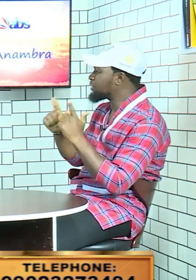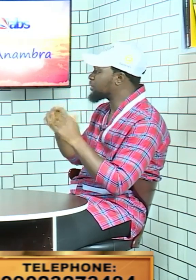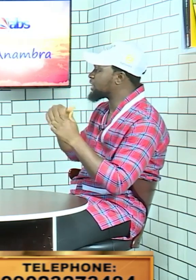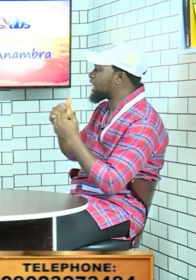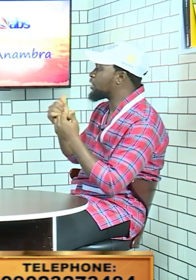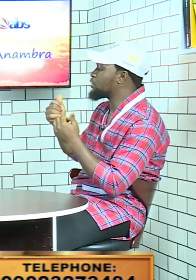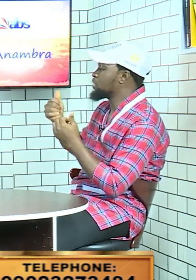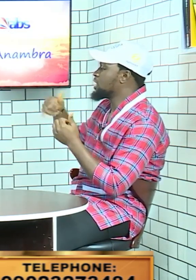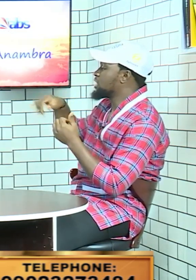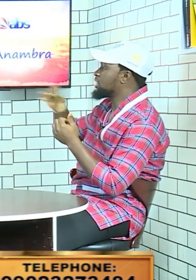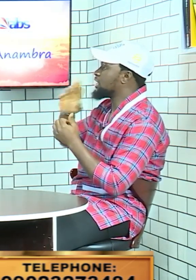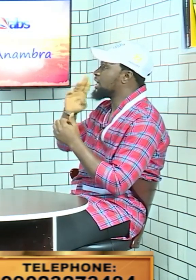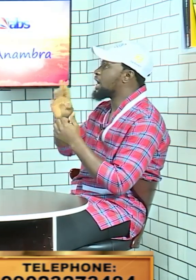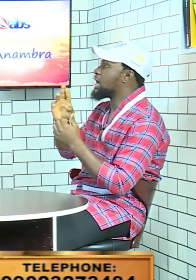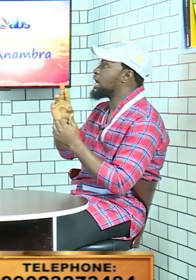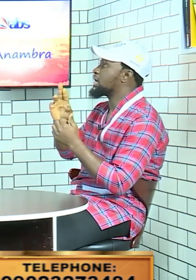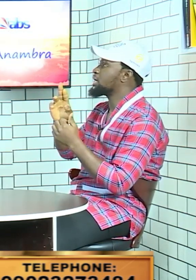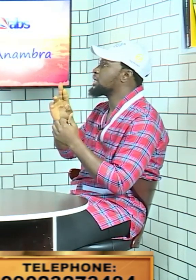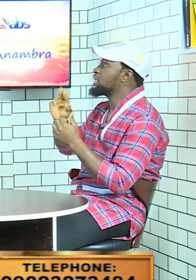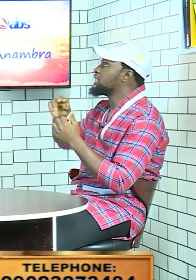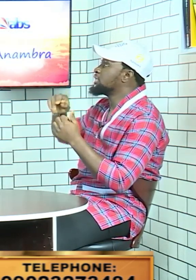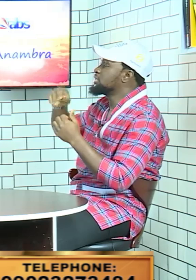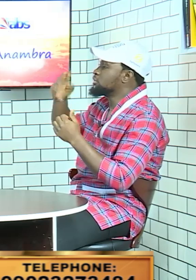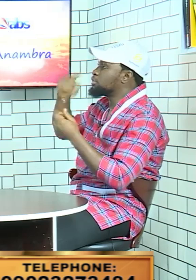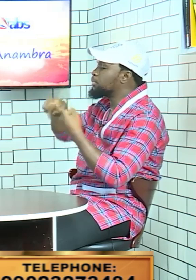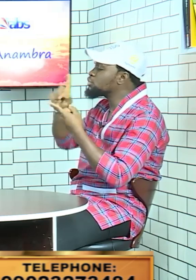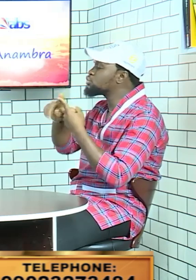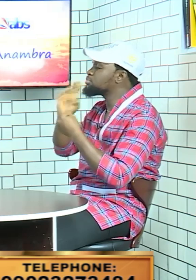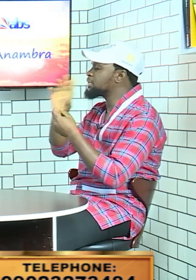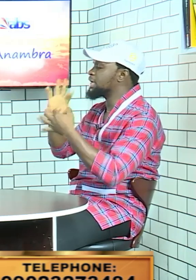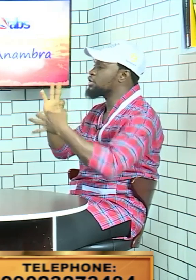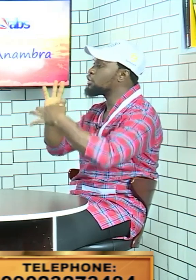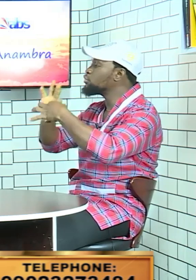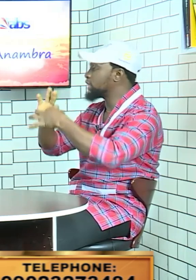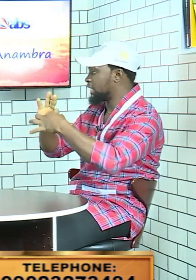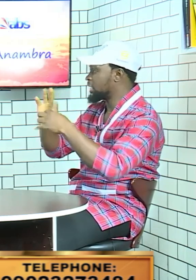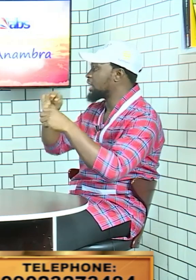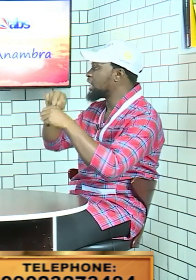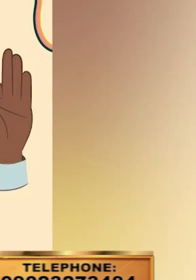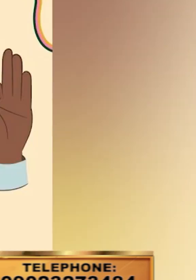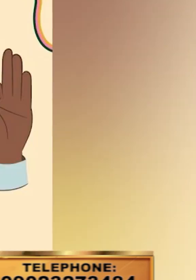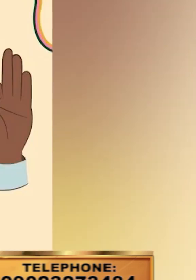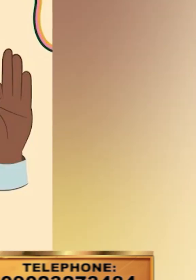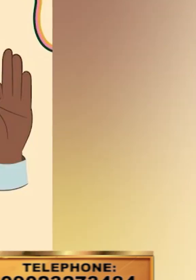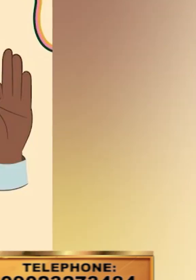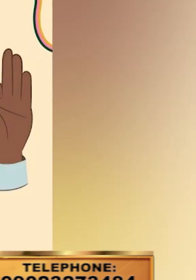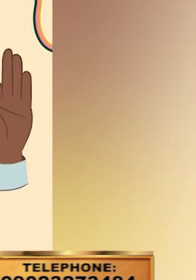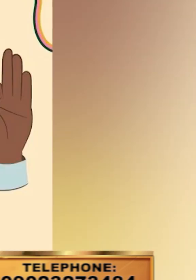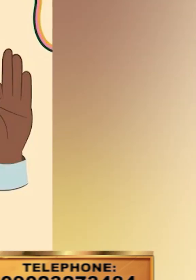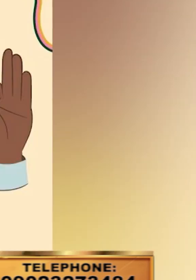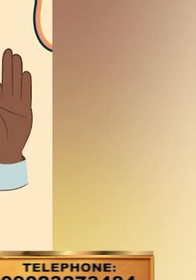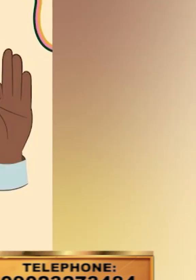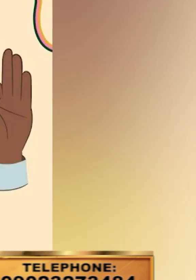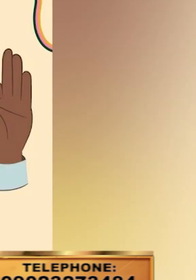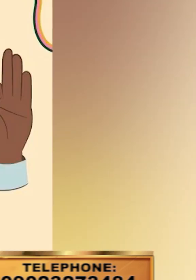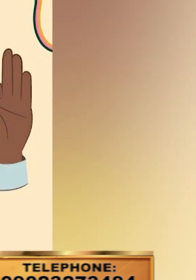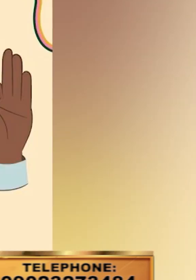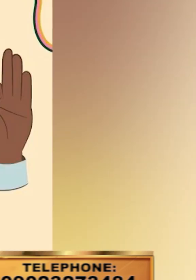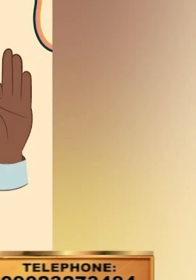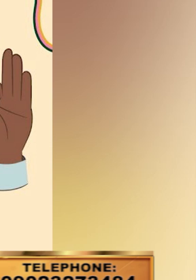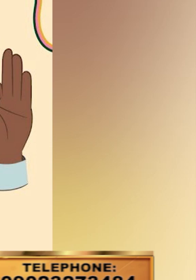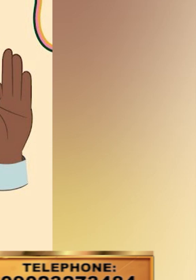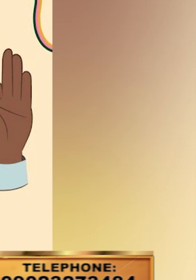sign language, how they are supposed to be included in the society to be able to be part